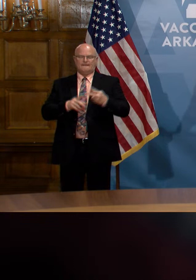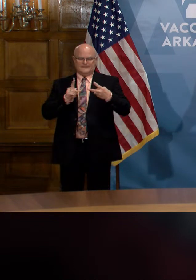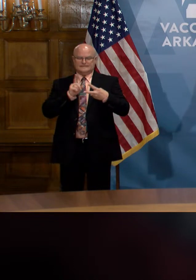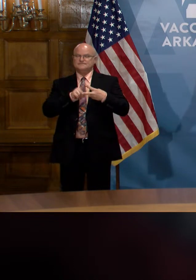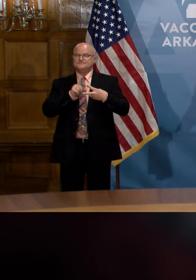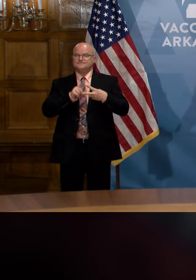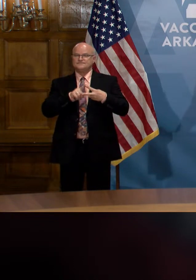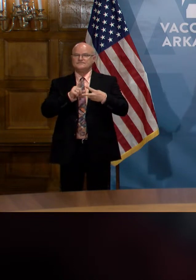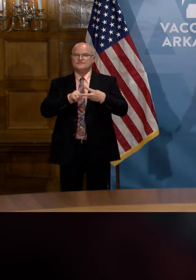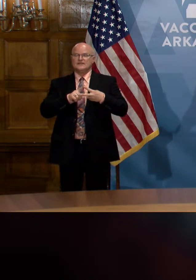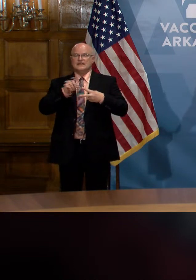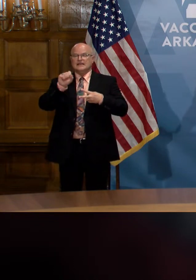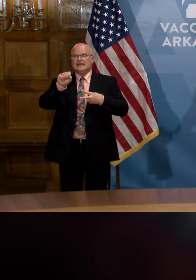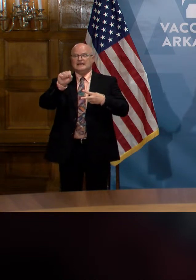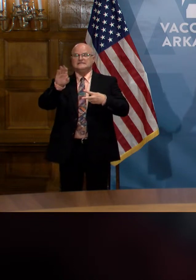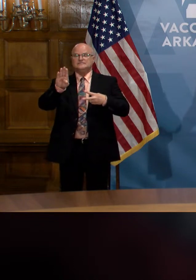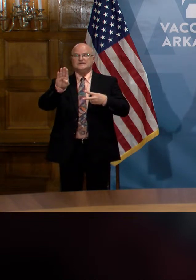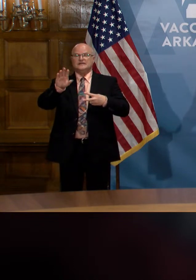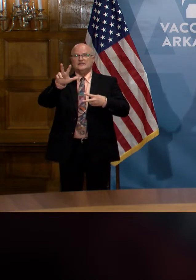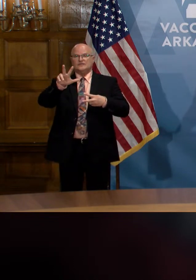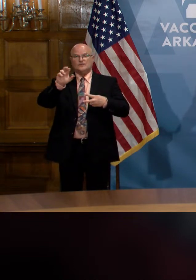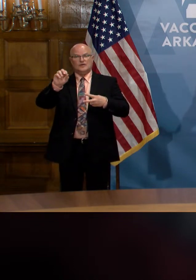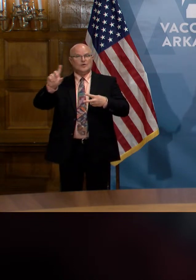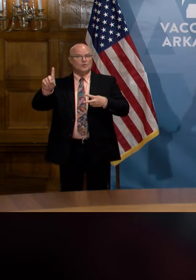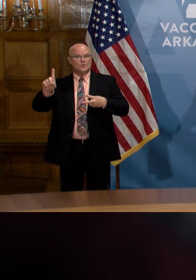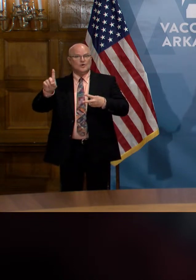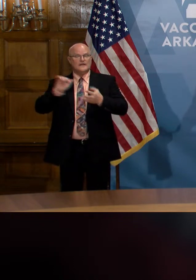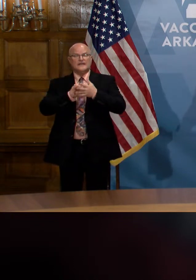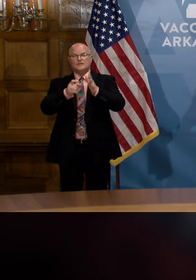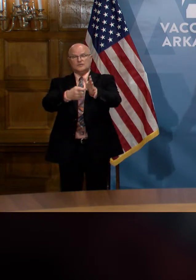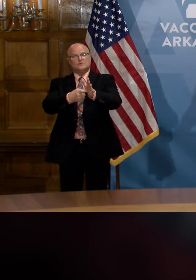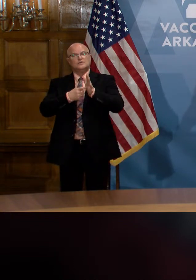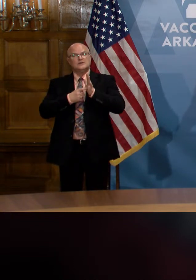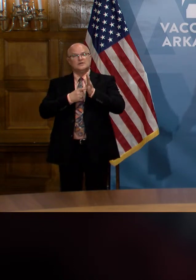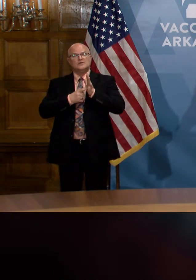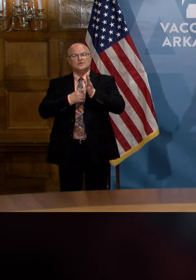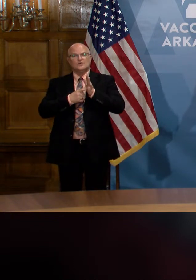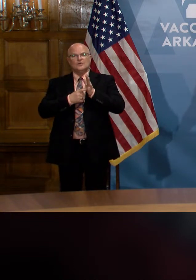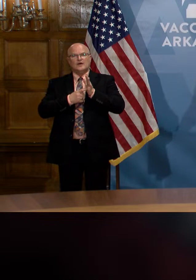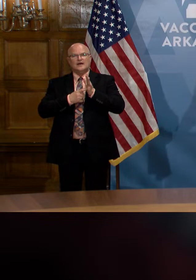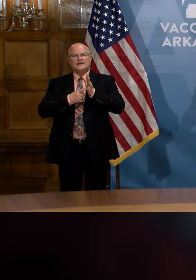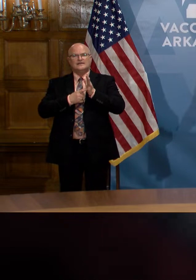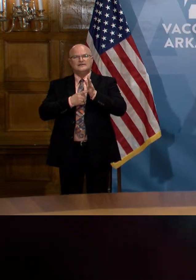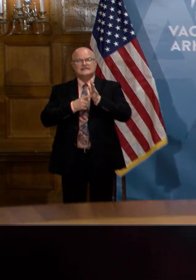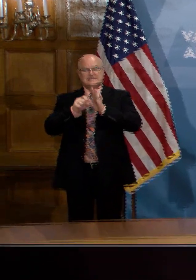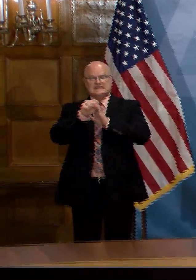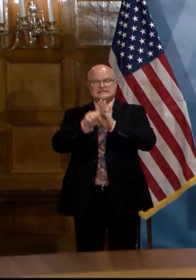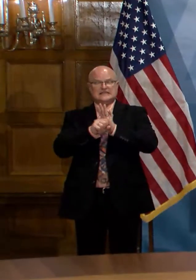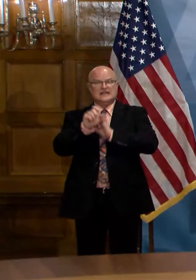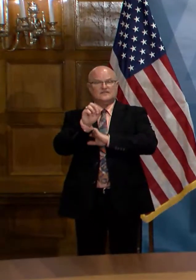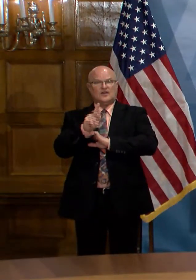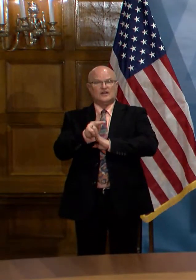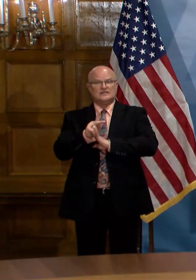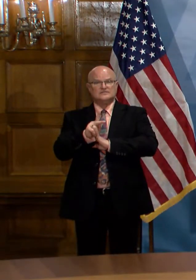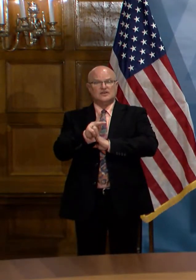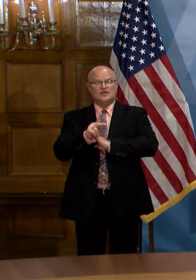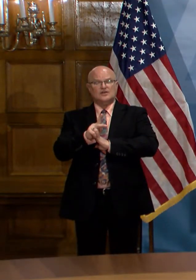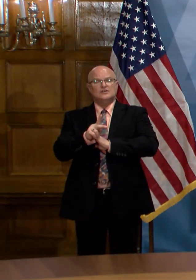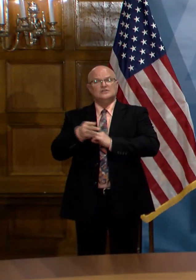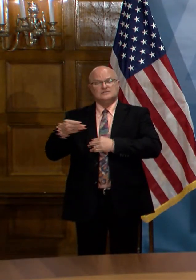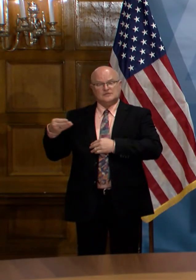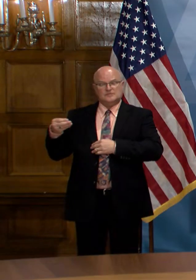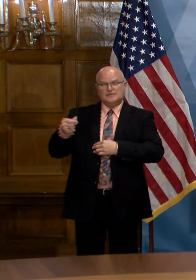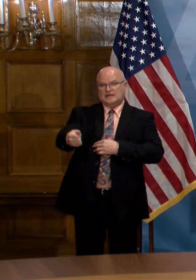First, in reference to SB 301, which would require the state of Arkansas to